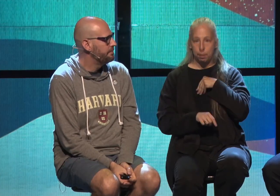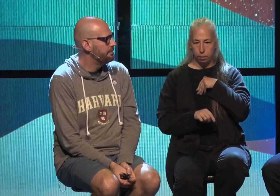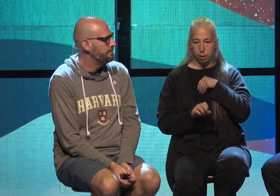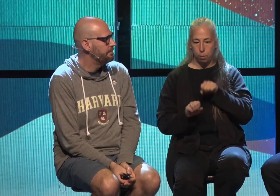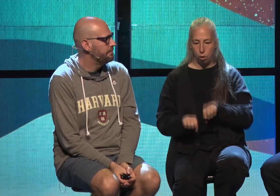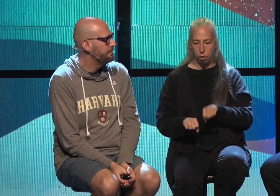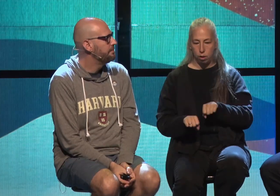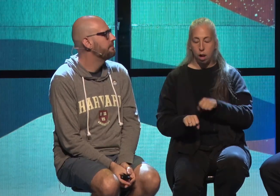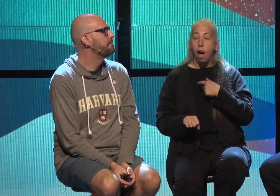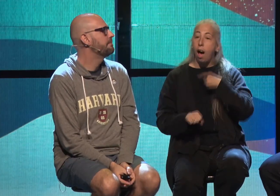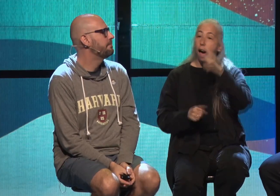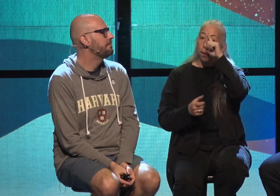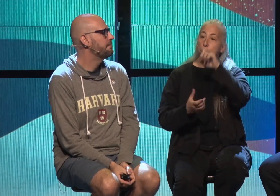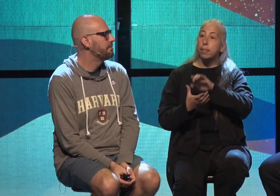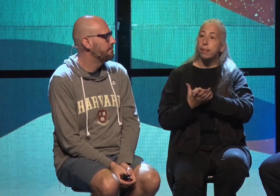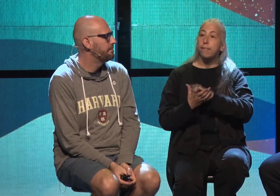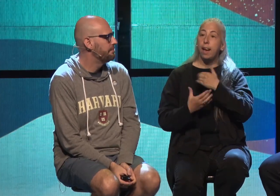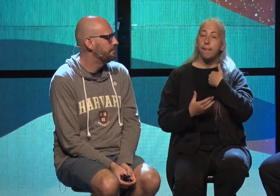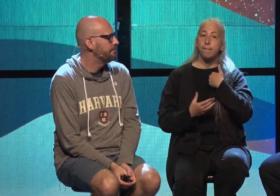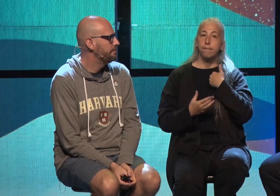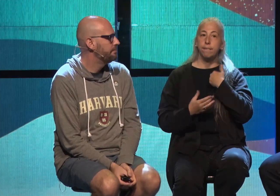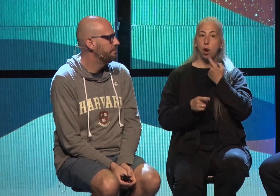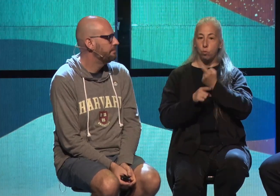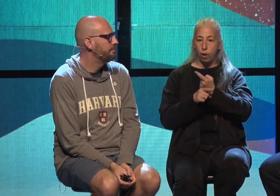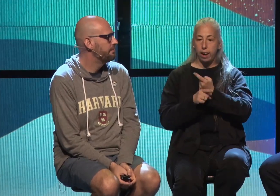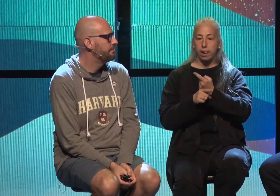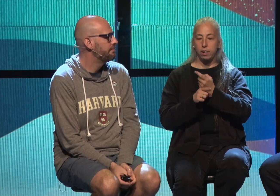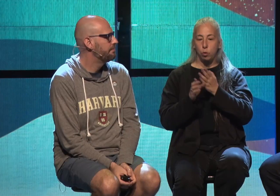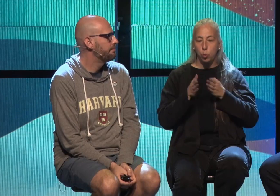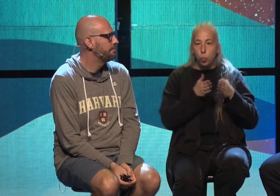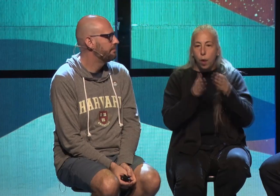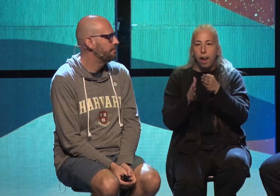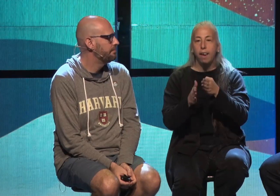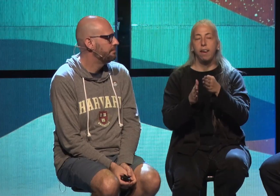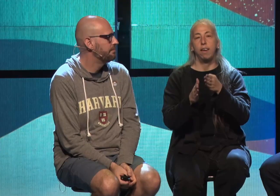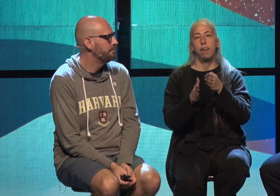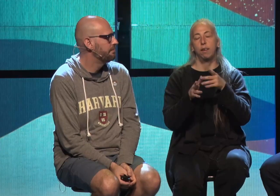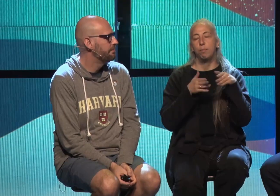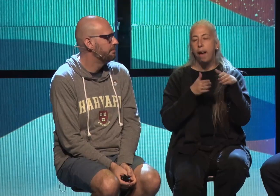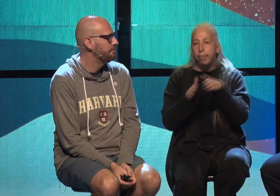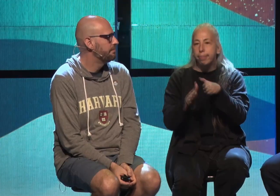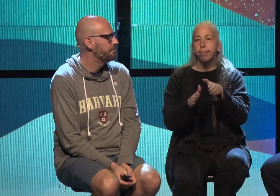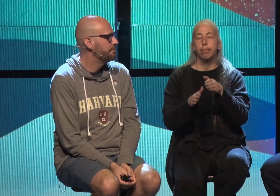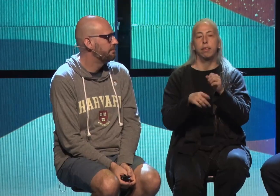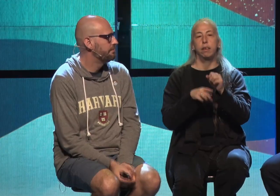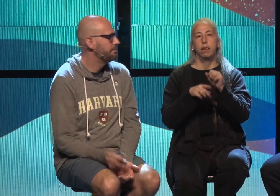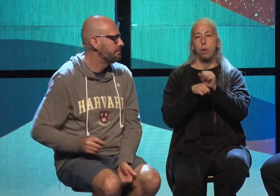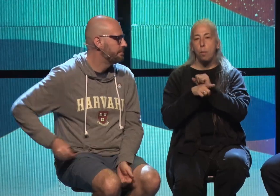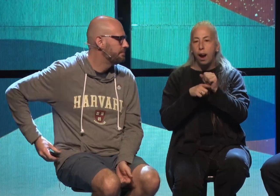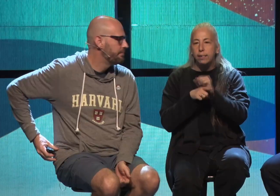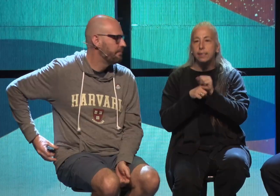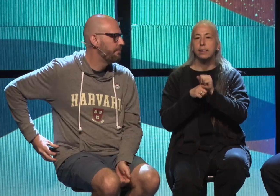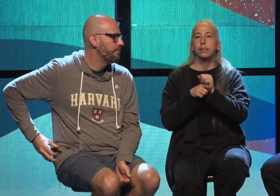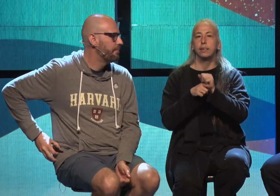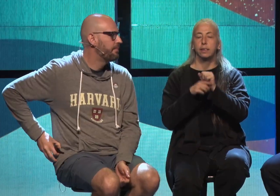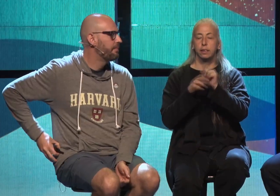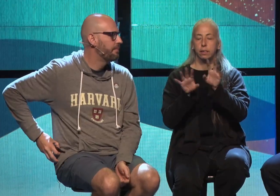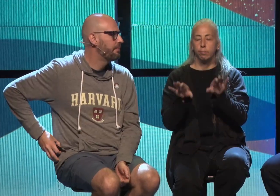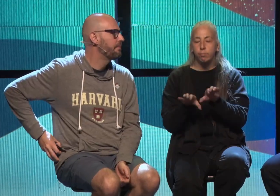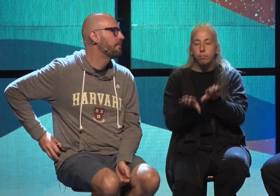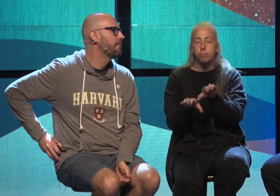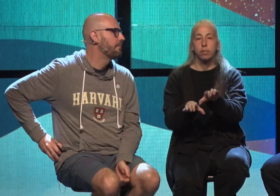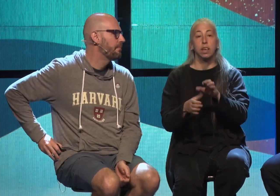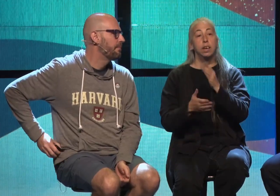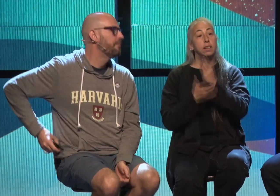a right path or a right practice, or that there are those who are upstanding. They do the